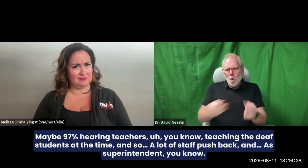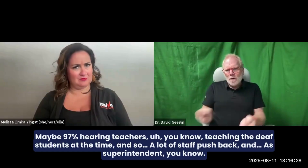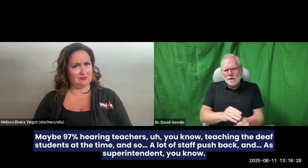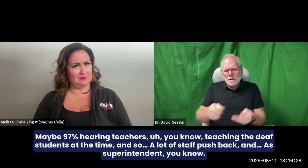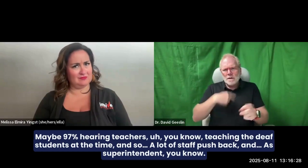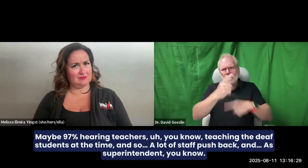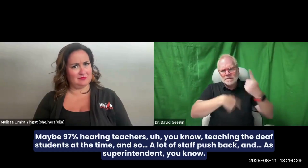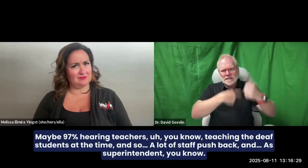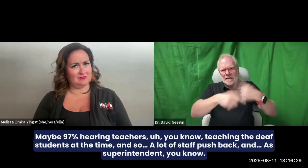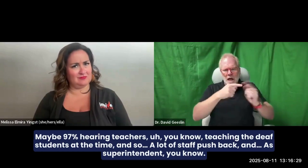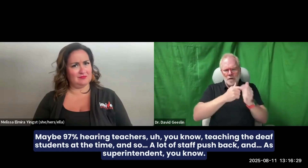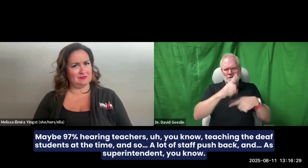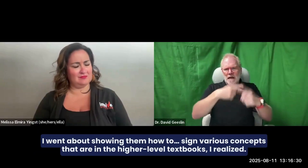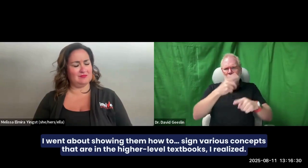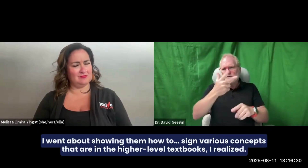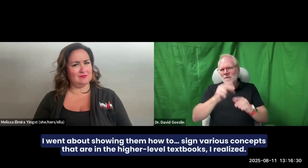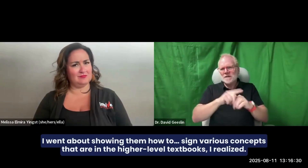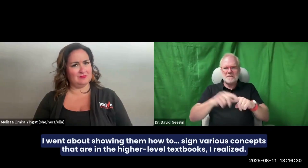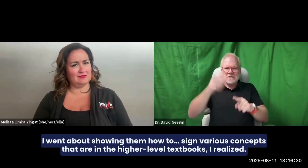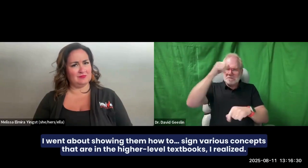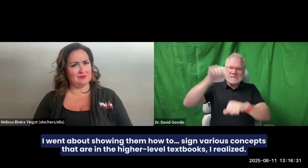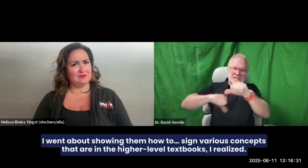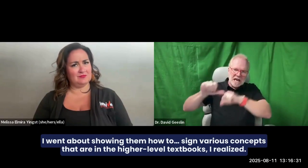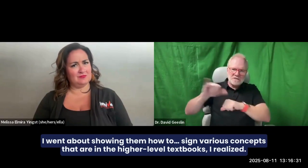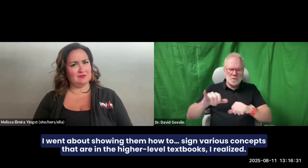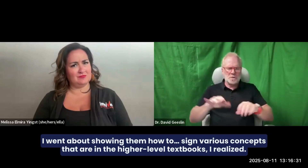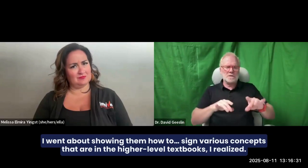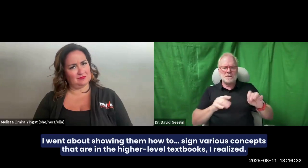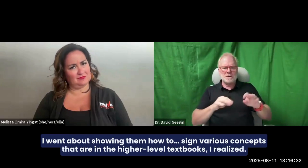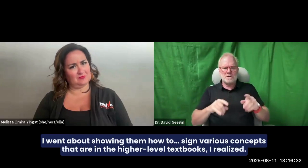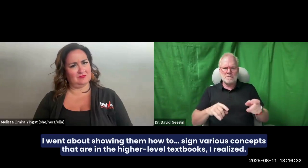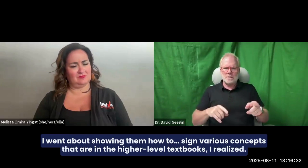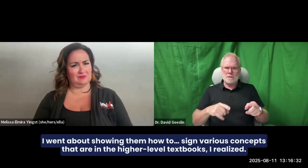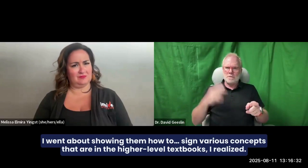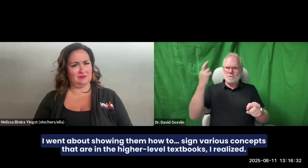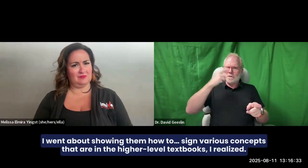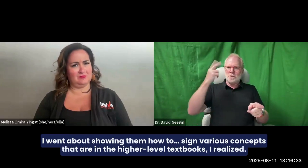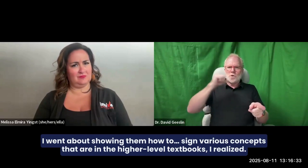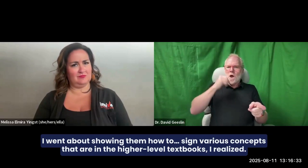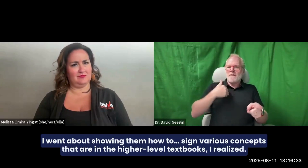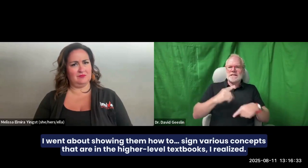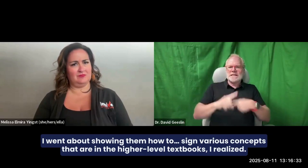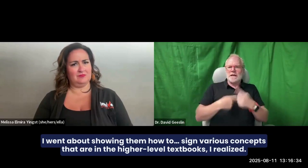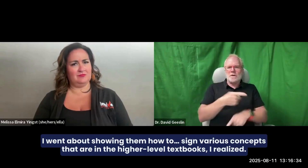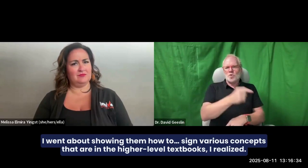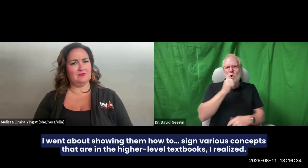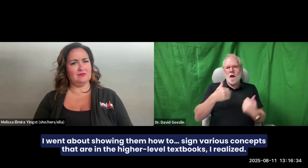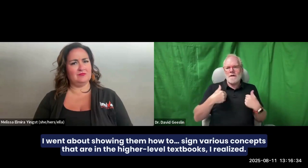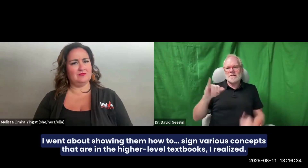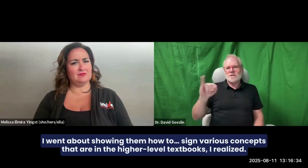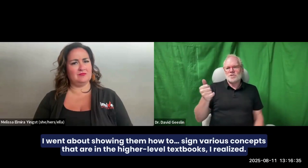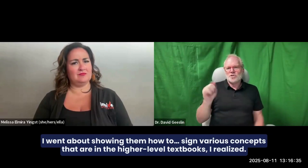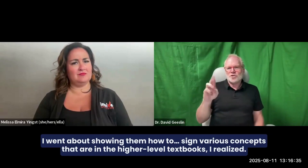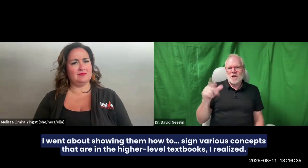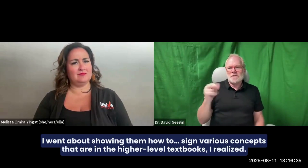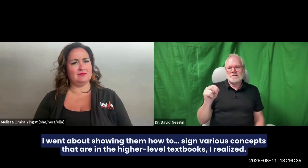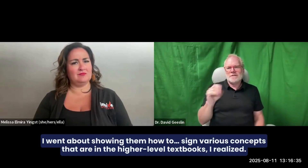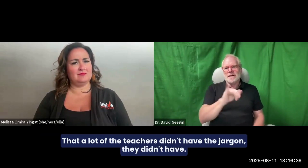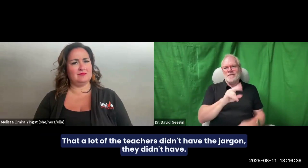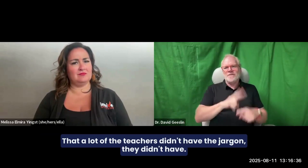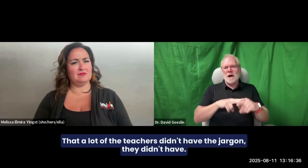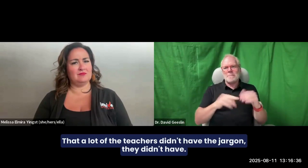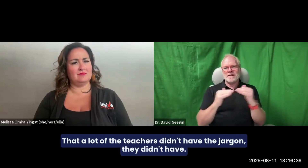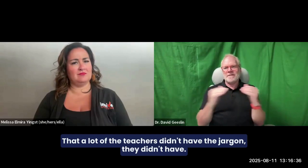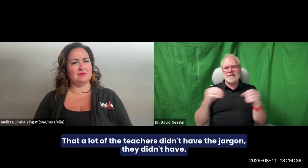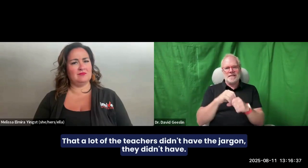as superintendent, I went about showing them how to sign various concepts that are in the higher level textbooks. I